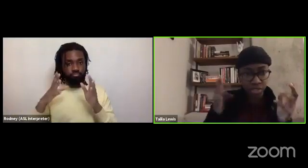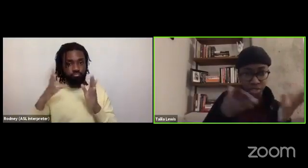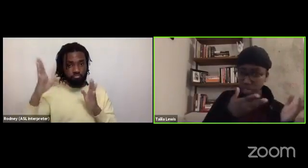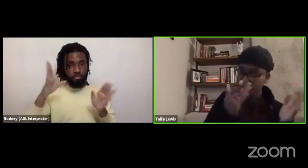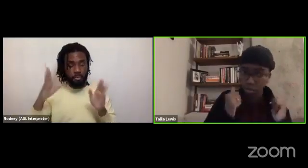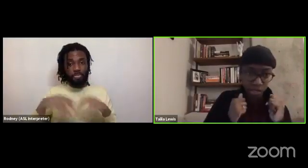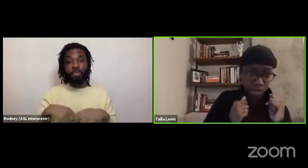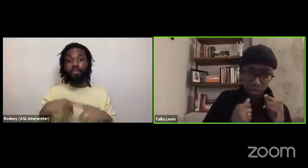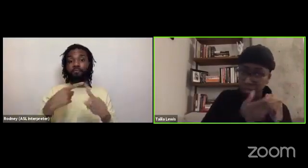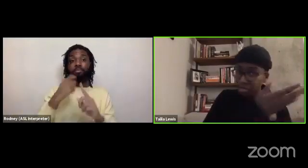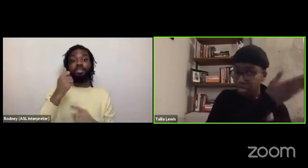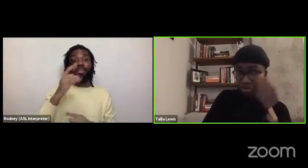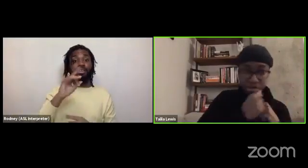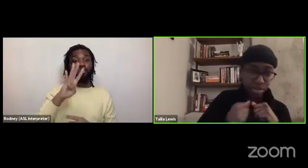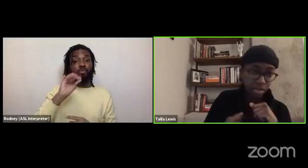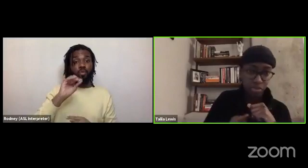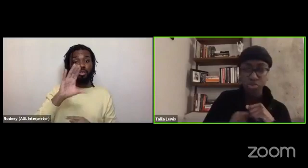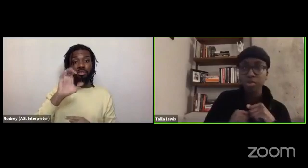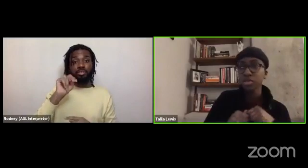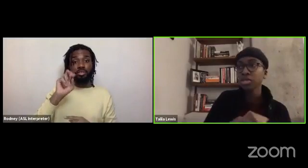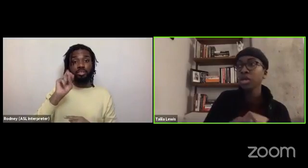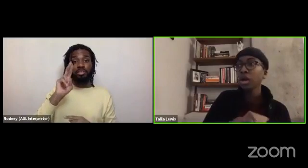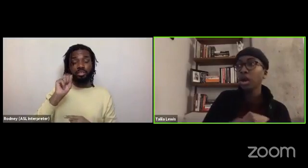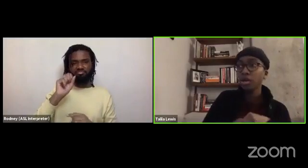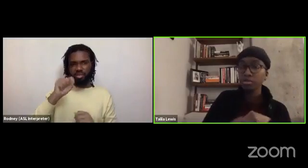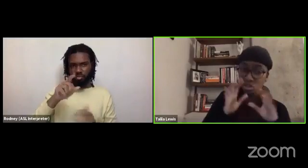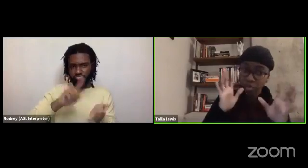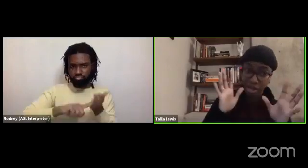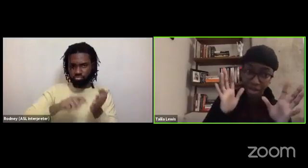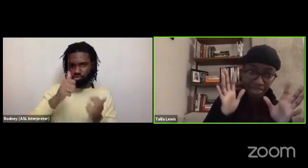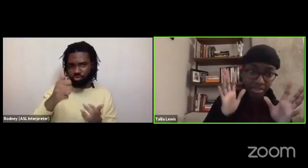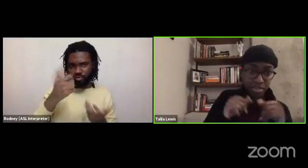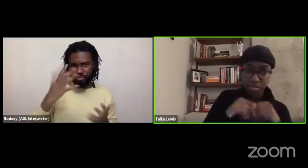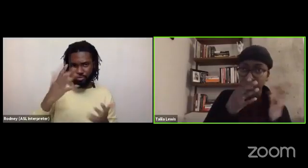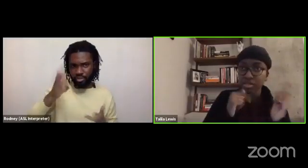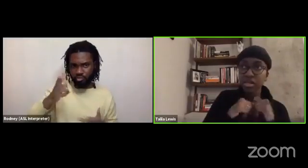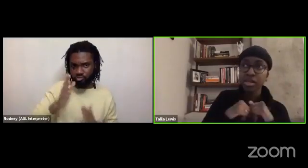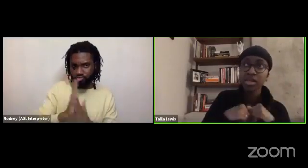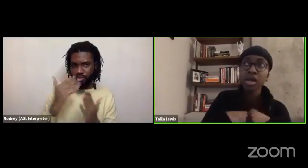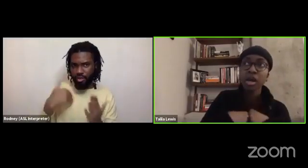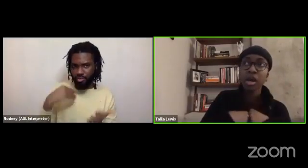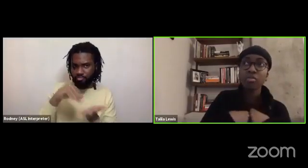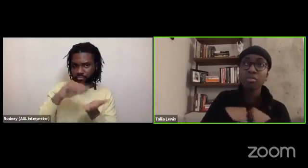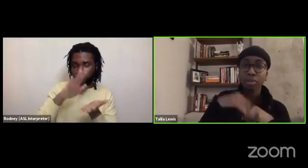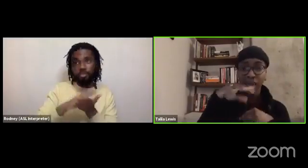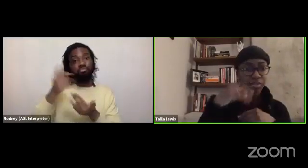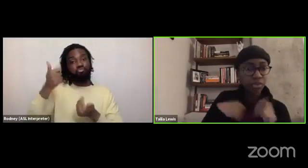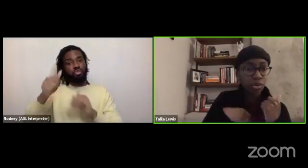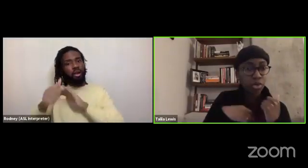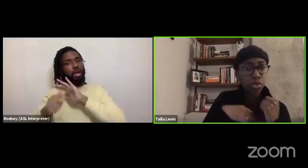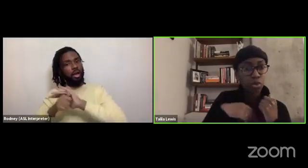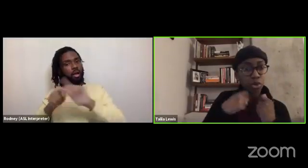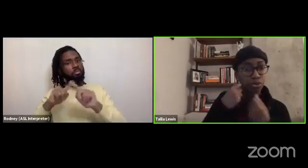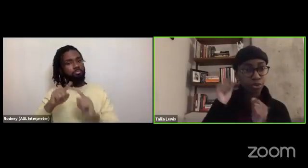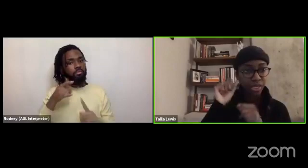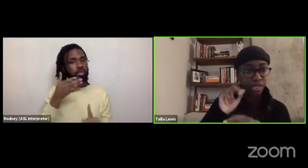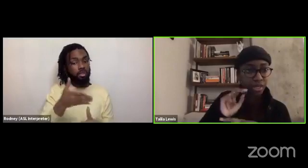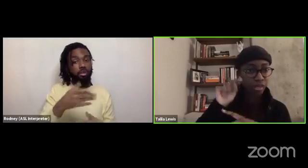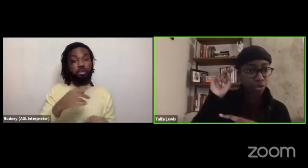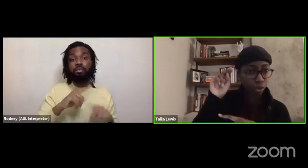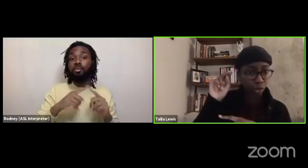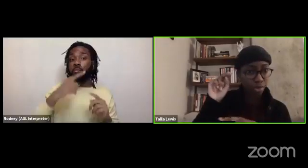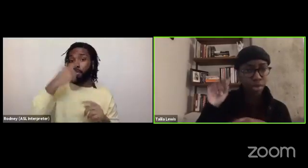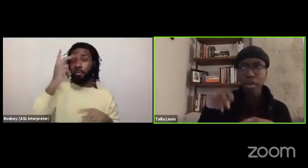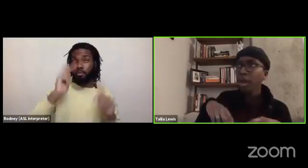1840 census, go look it up, it's there, it's in the history books. They try to hide this stuff, but it's there. Black folks who were freed